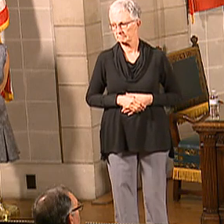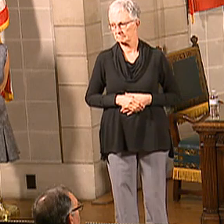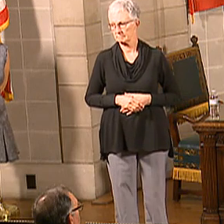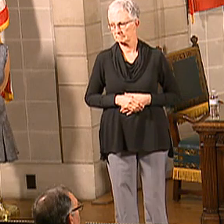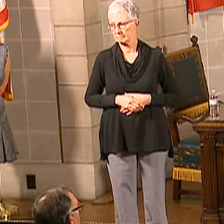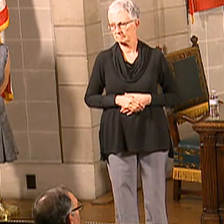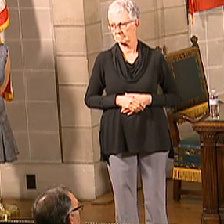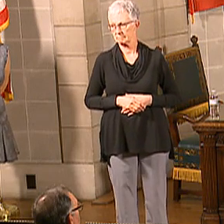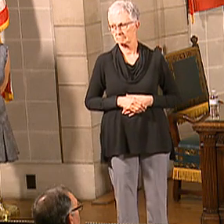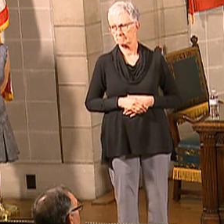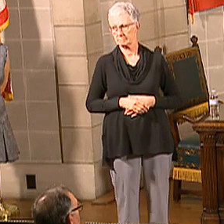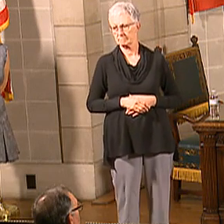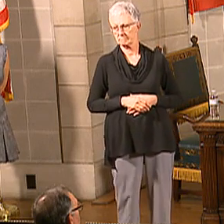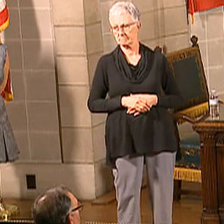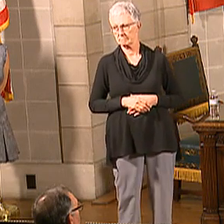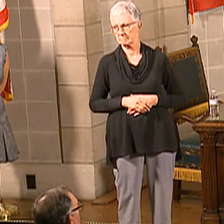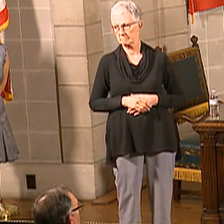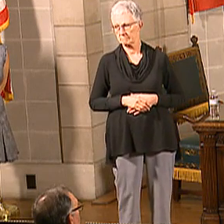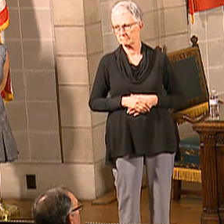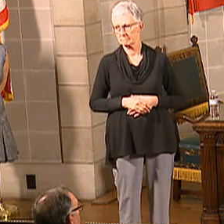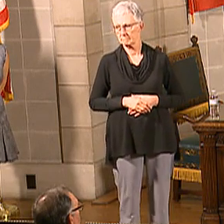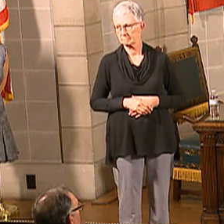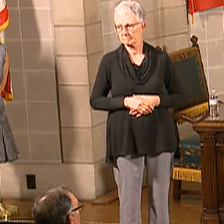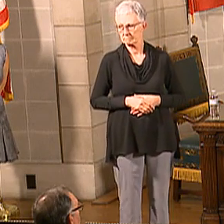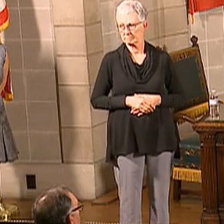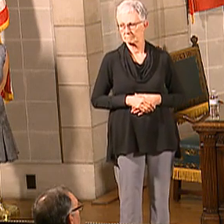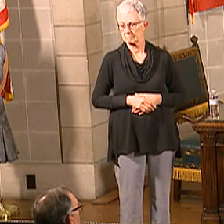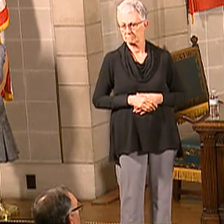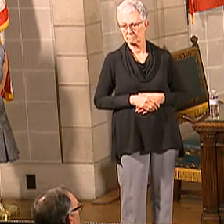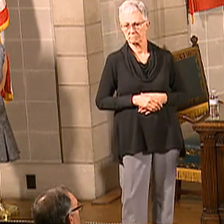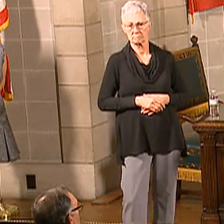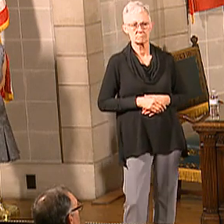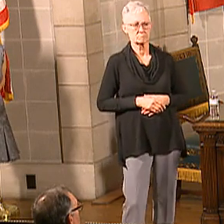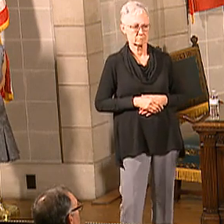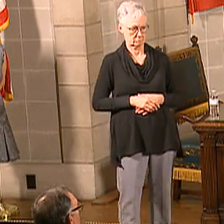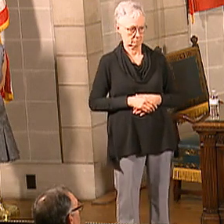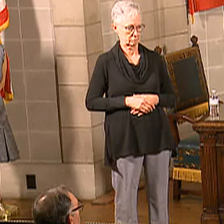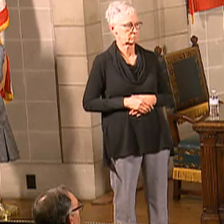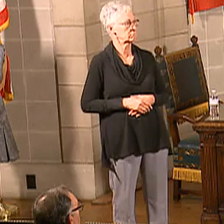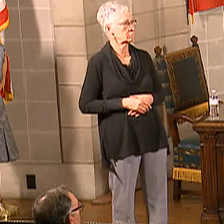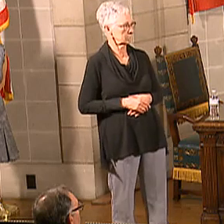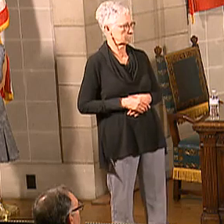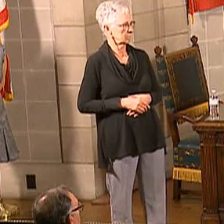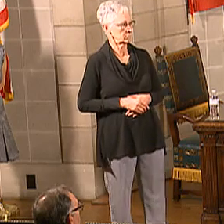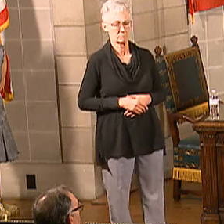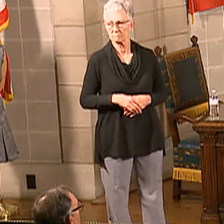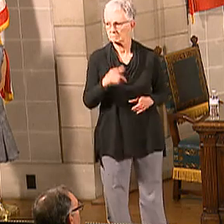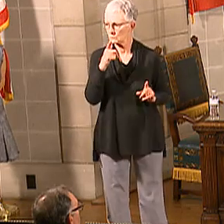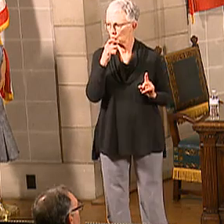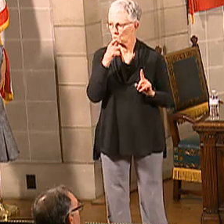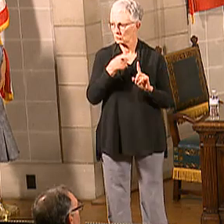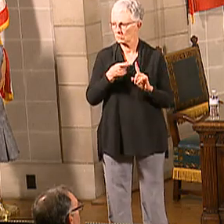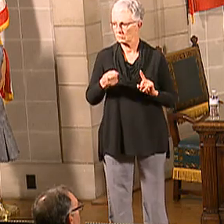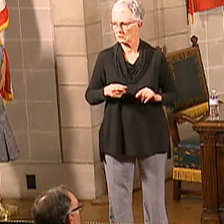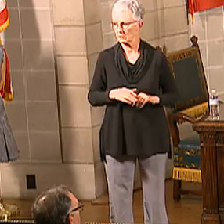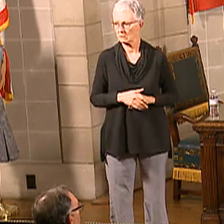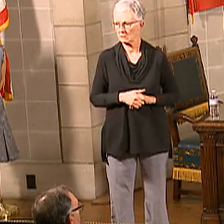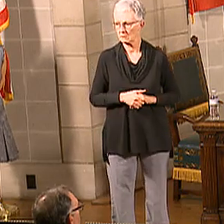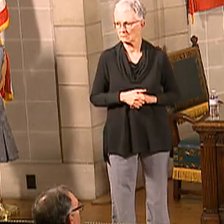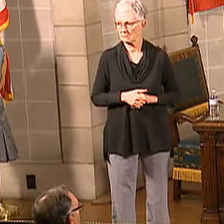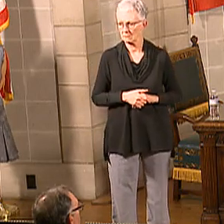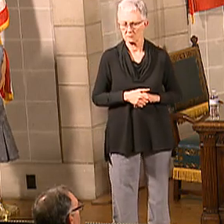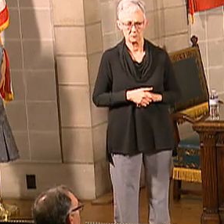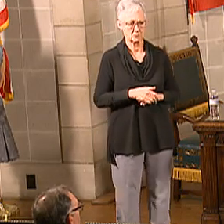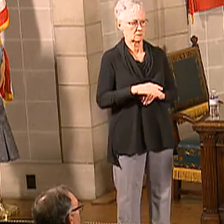31st after planning to do that for a few weeks. What changed that decision? So again, who was it from again? Becca Costello.